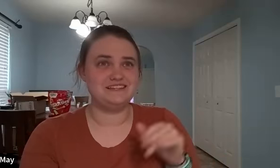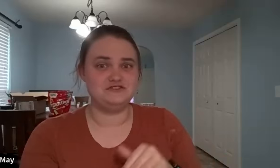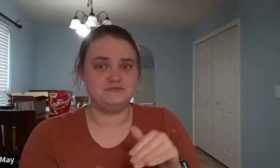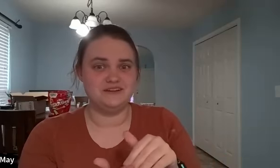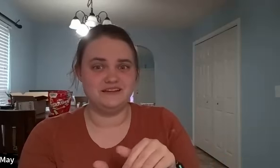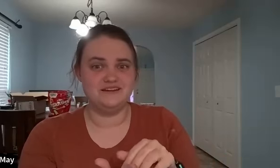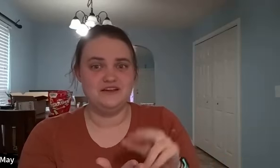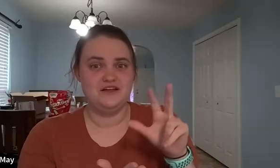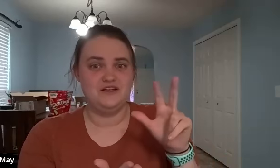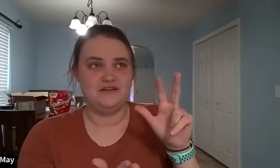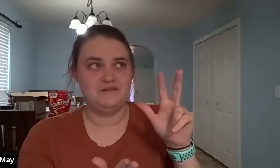600 million,